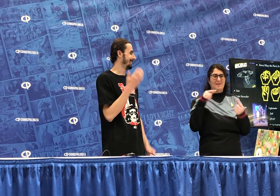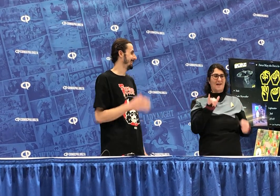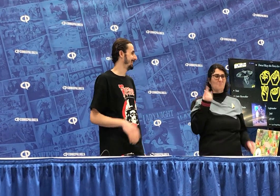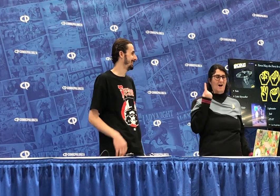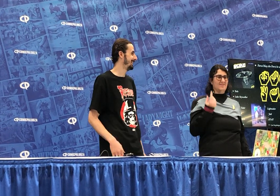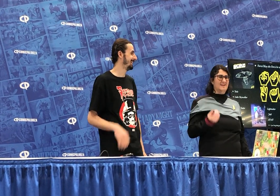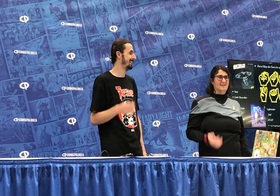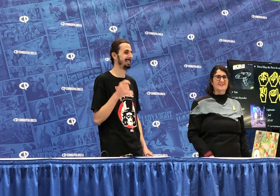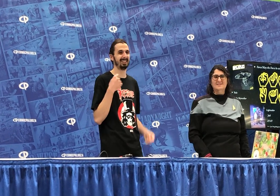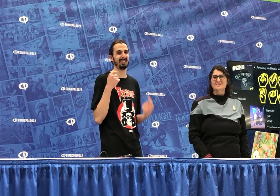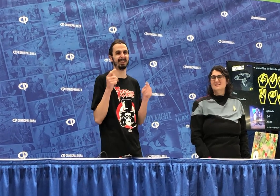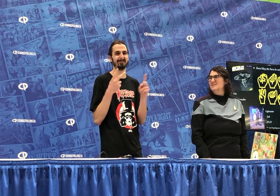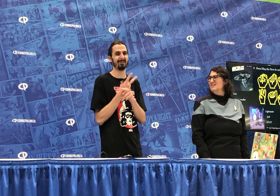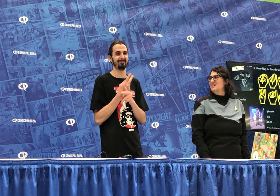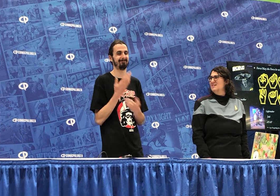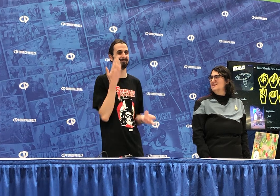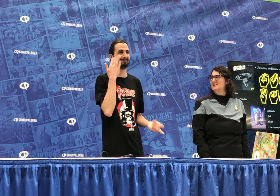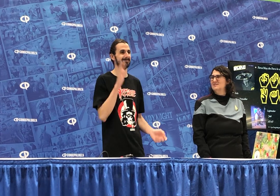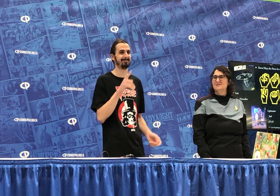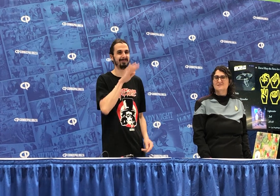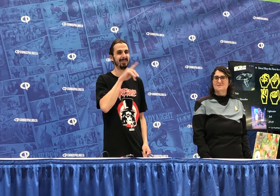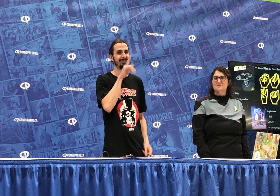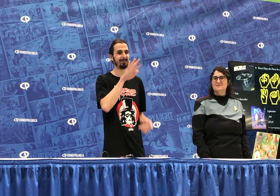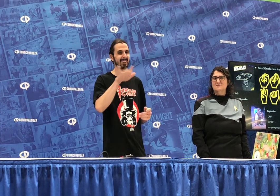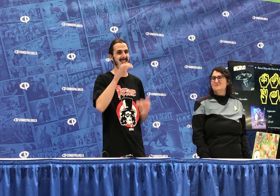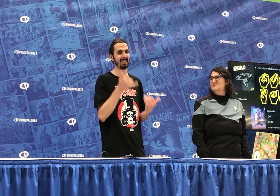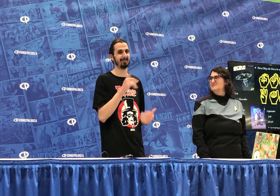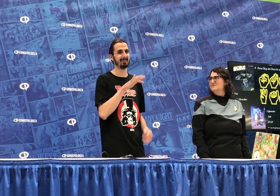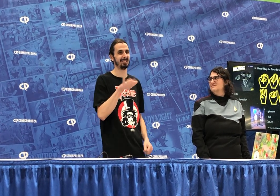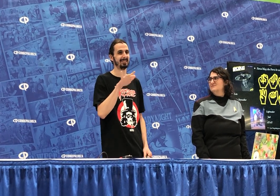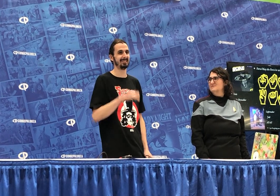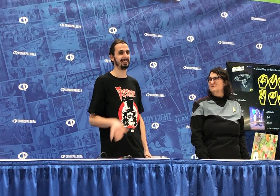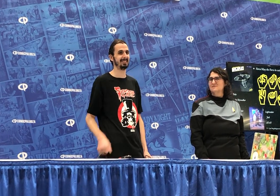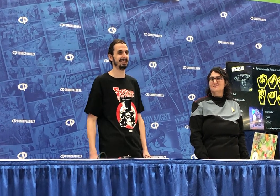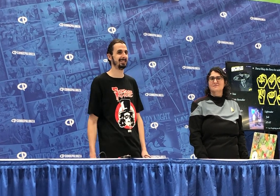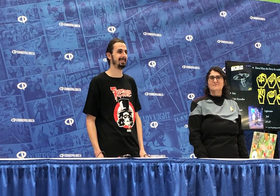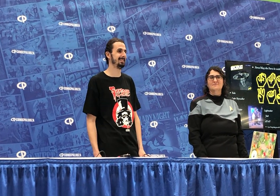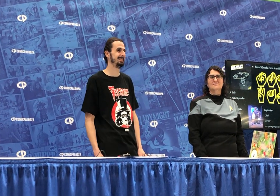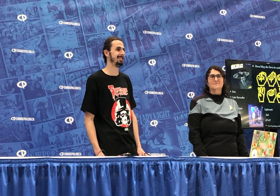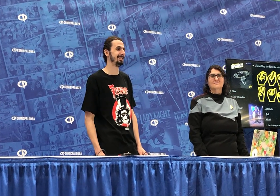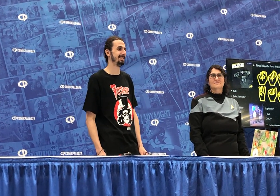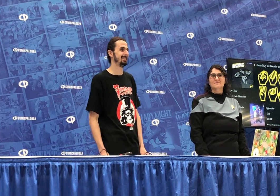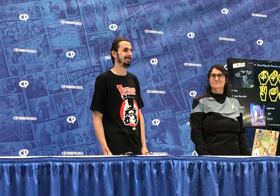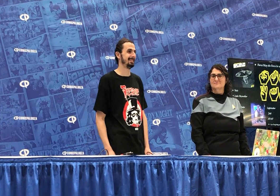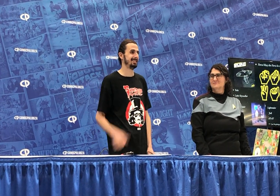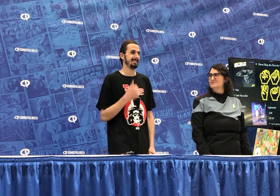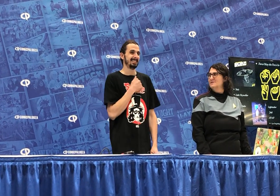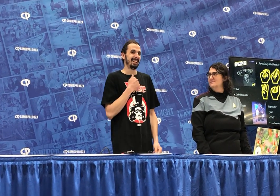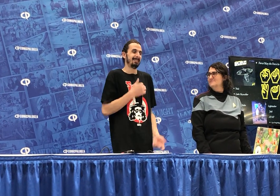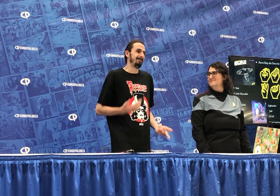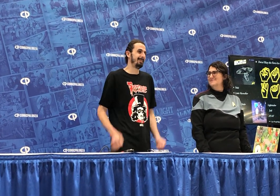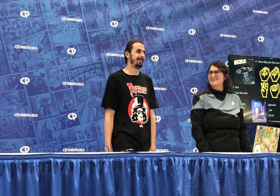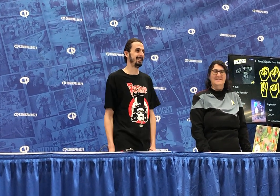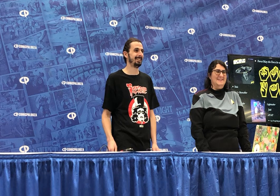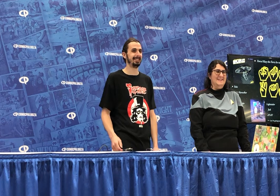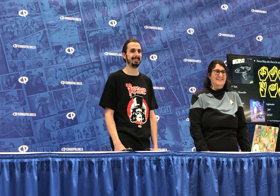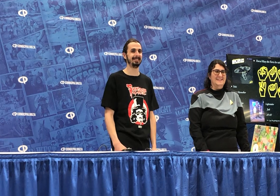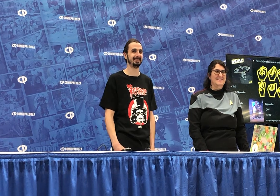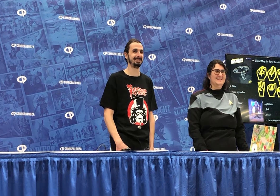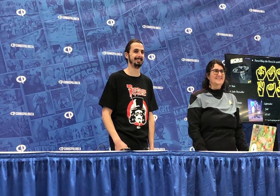I don't know, we've struggled with coming up with a sign for that one. I'm not sure. I think you probably just spell it. It's a proper name. I don't think it's a name sign yet, so just Anakin. Sorry. Or